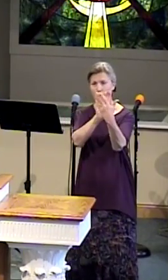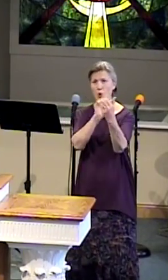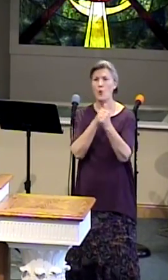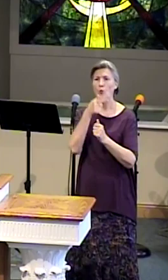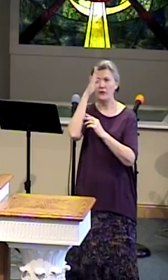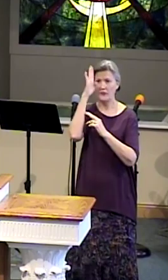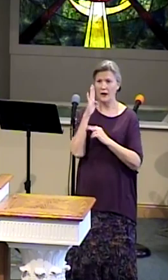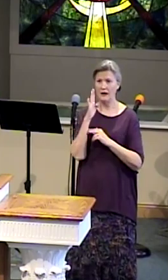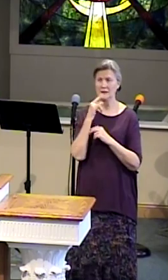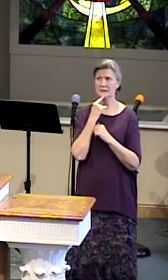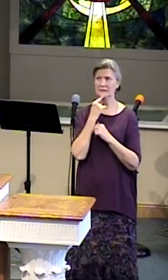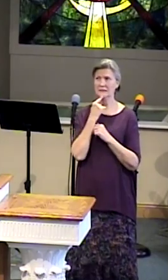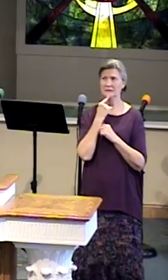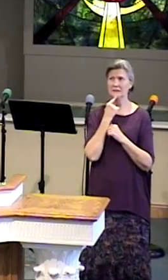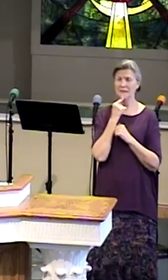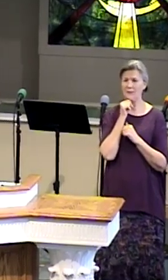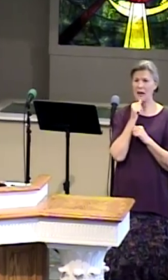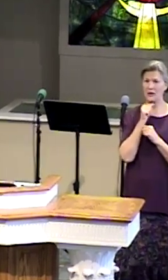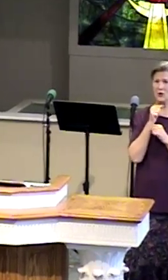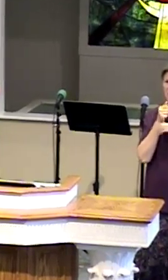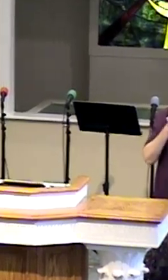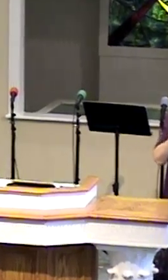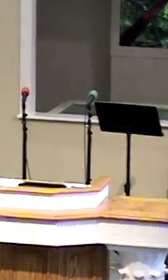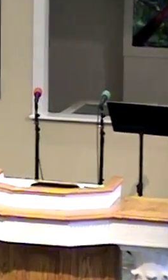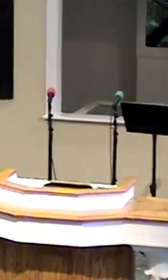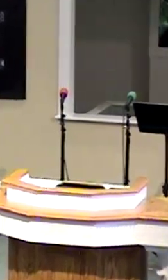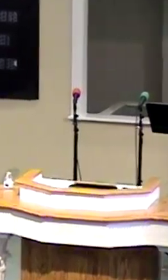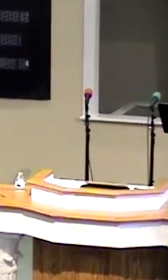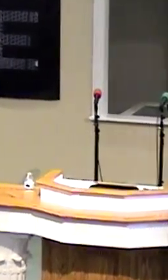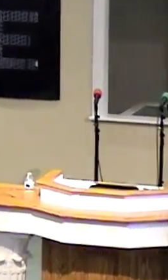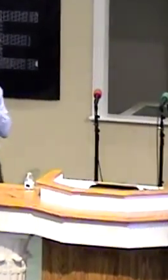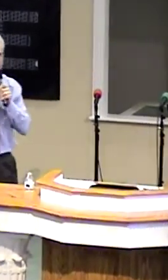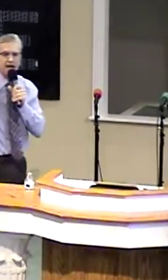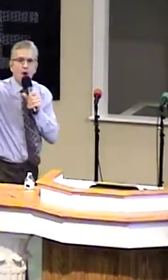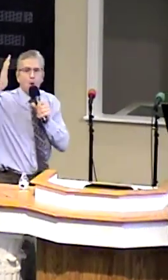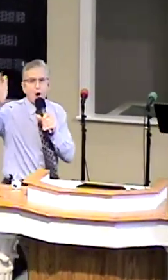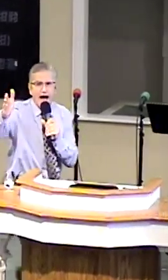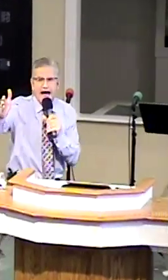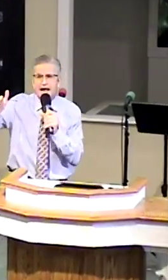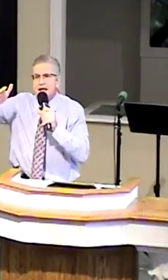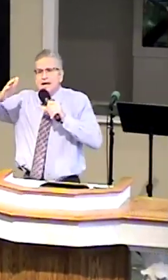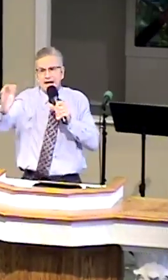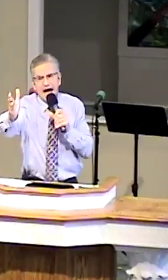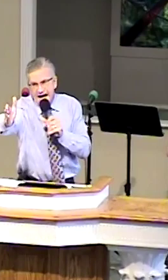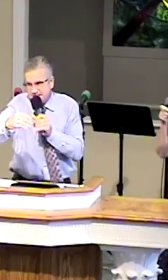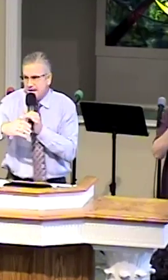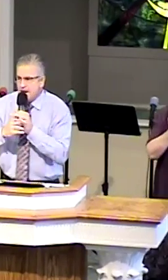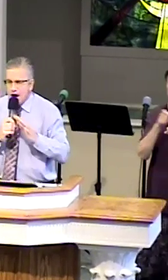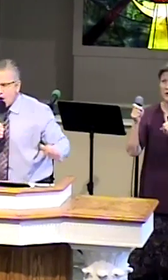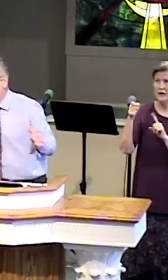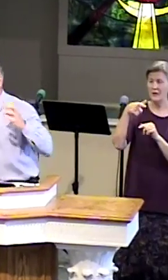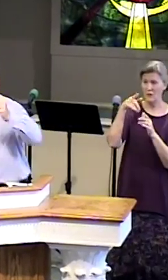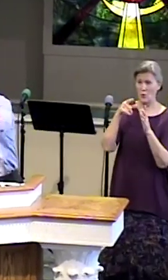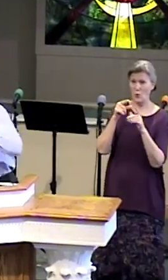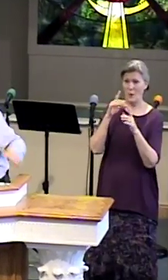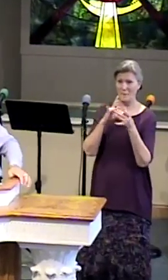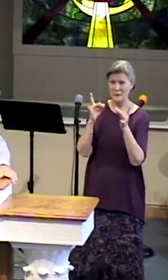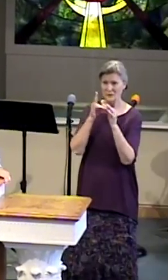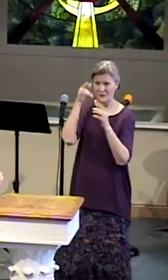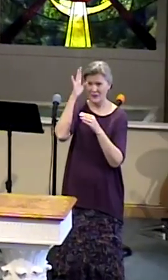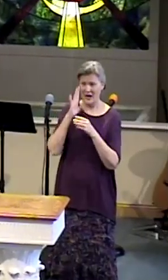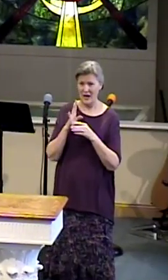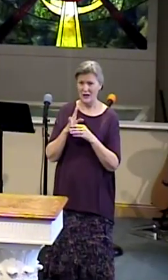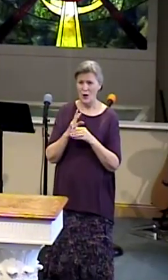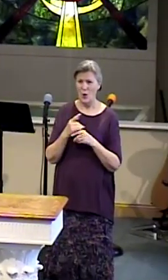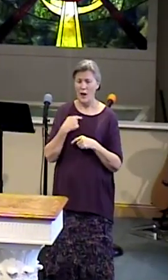going to fight the Word of God any longer. I'm not going to fight your spirit. I'm just going to say, why not? Oh, that we would get